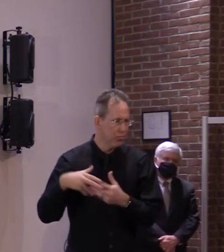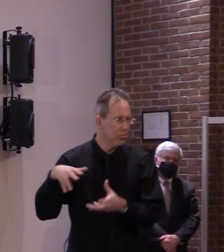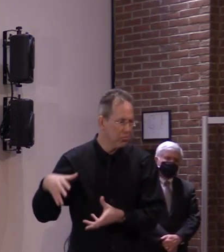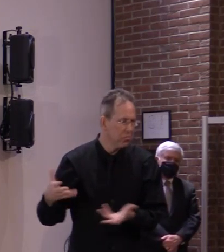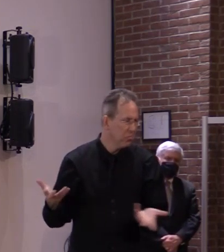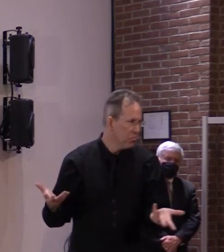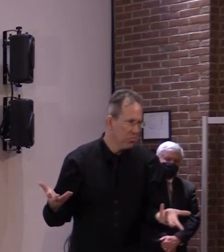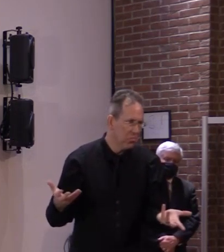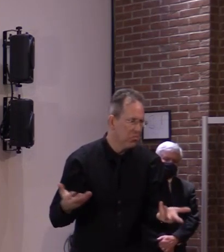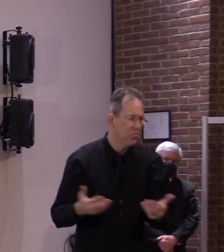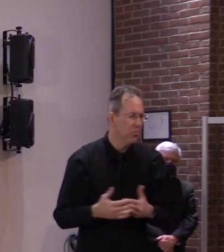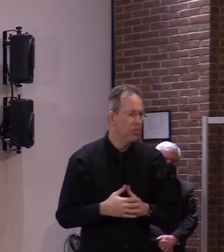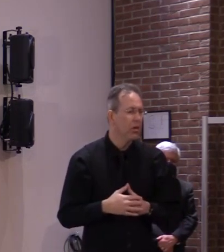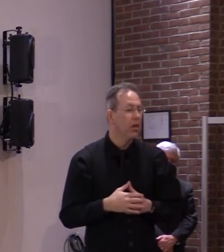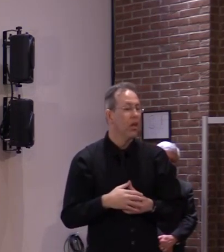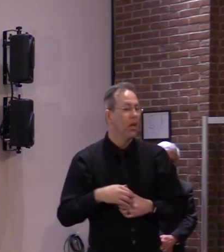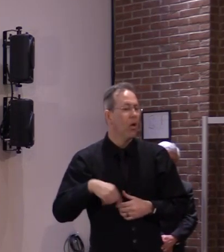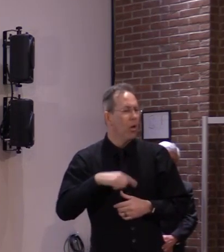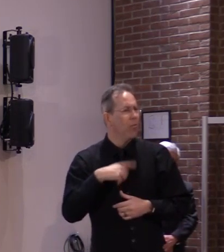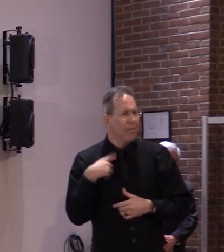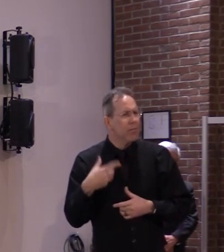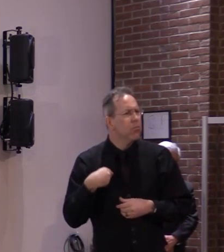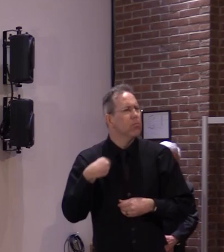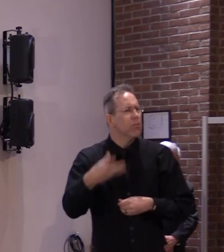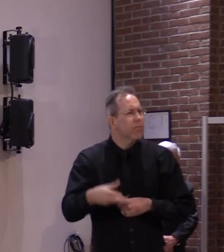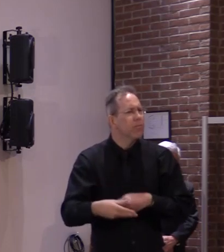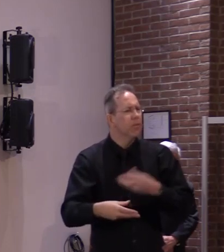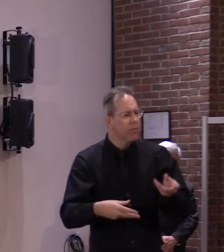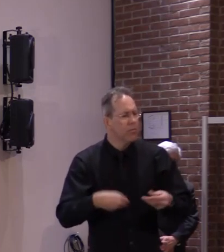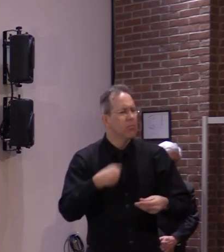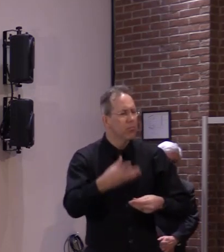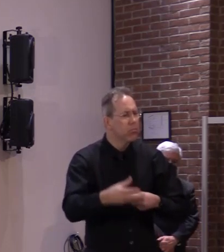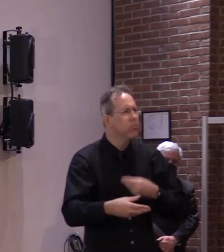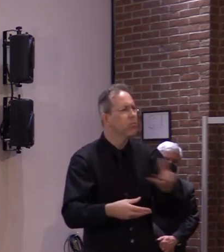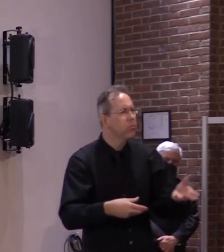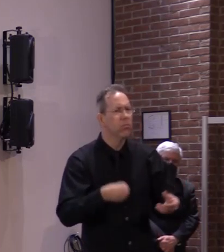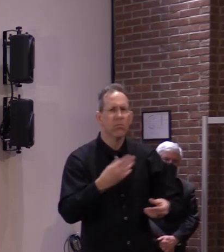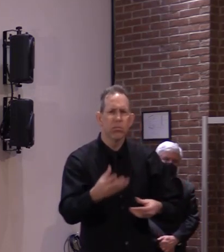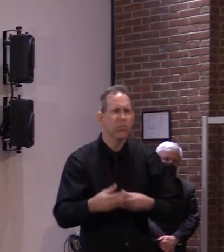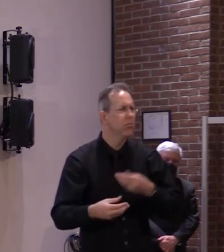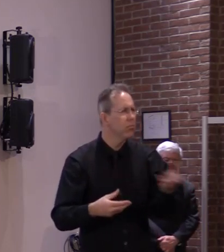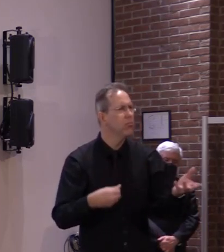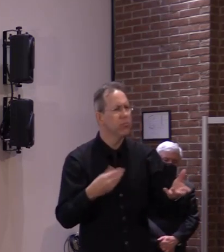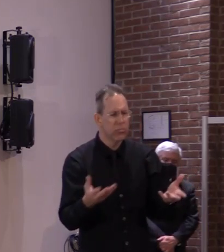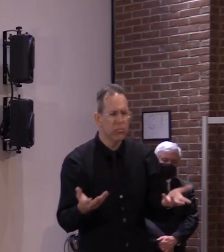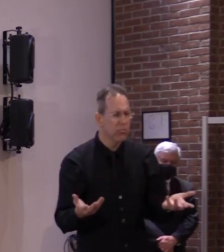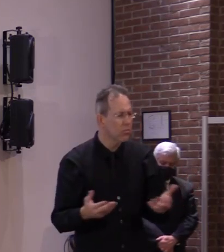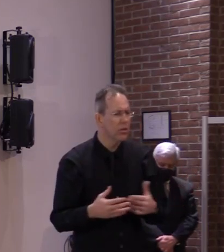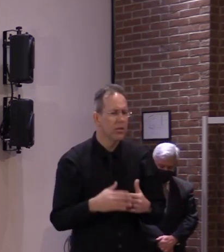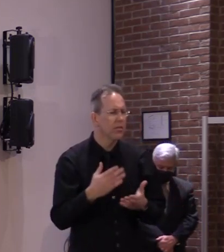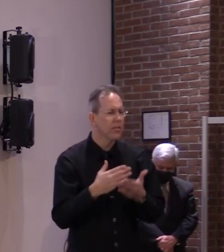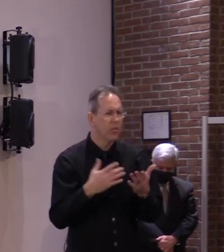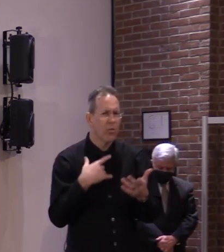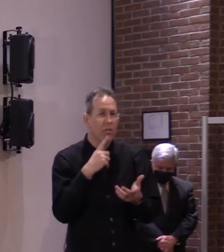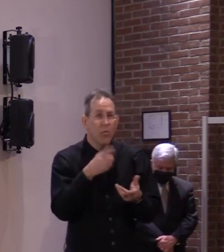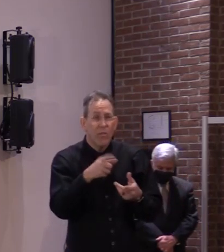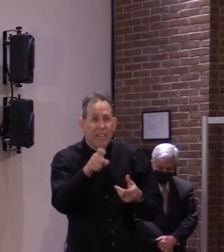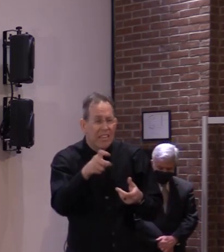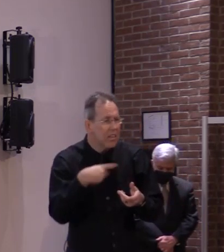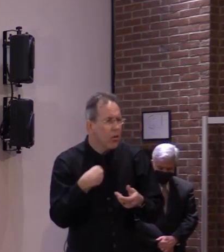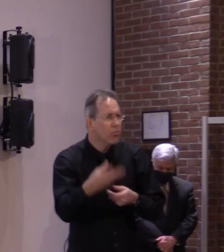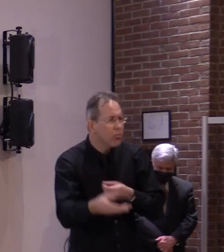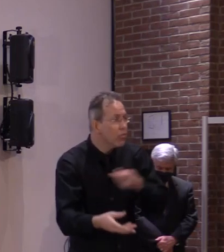warehouse. In large part because supply through normal channels to healthcare facilities has been bolstered in